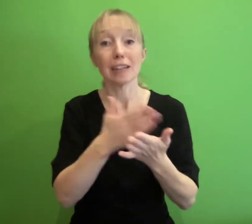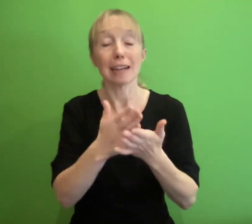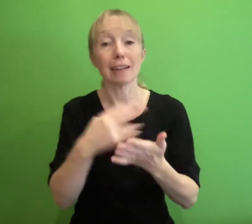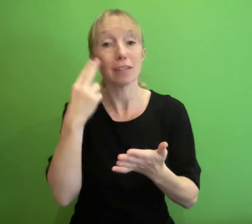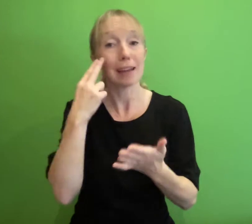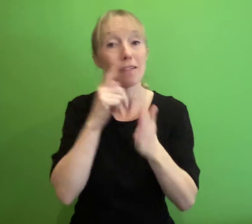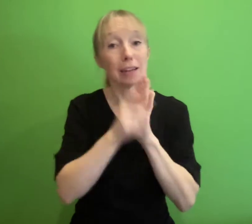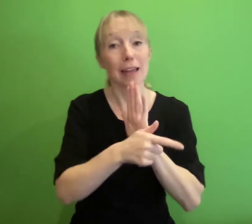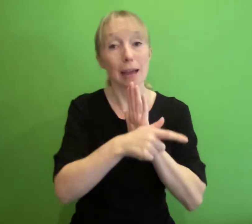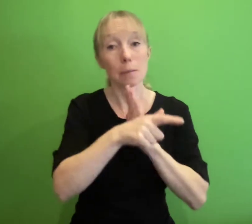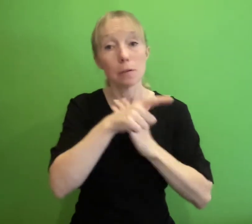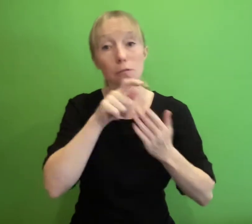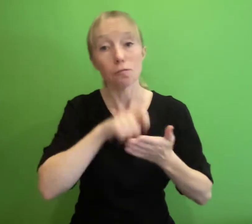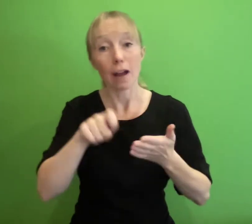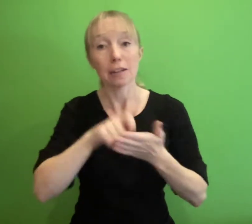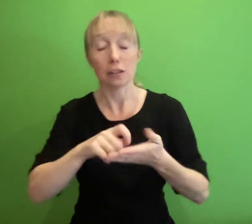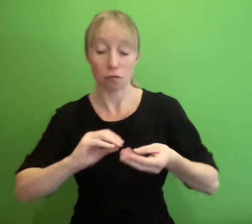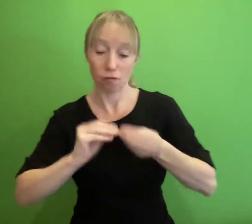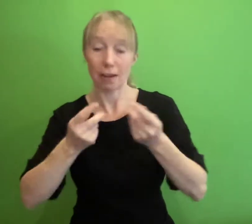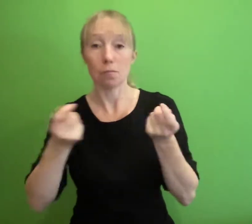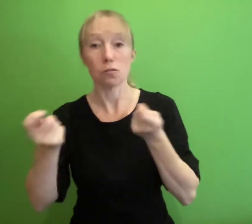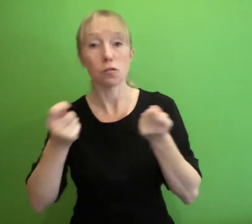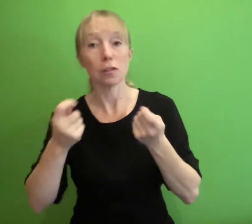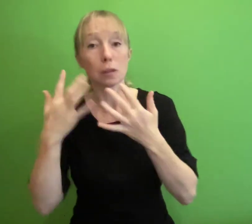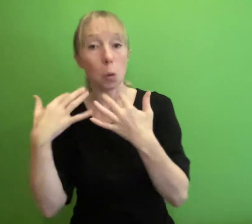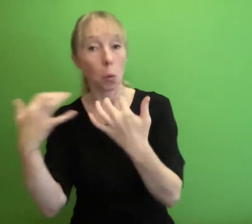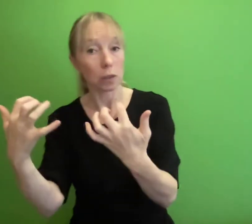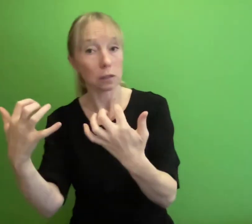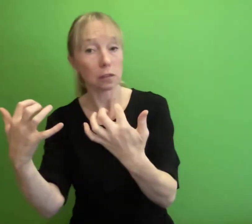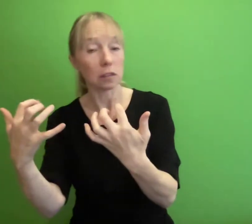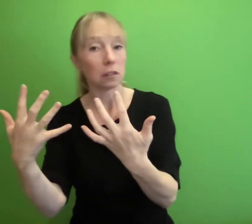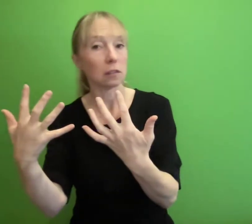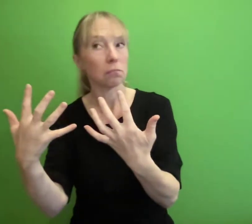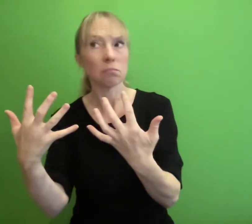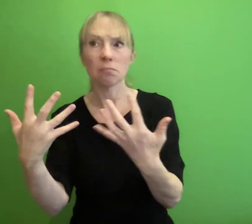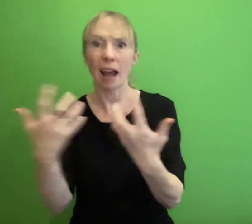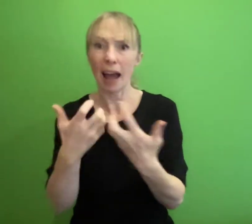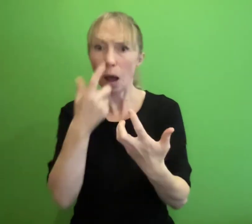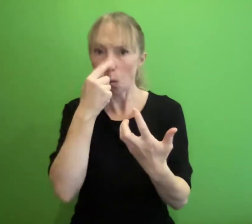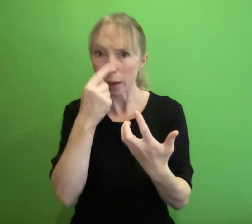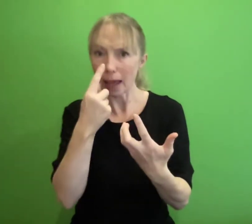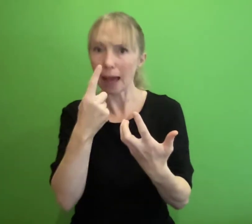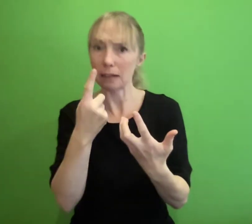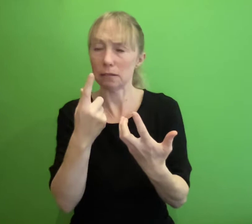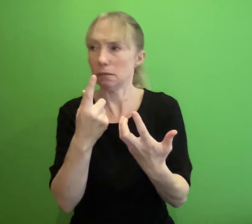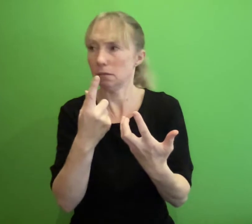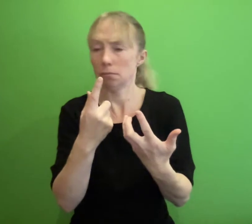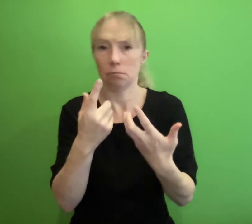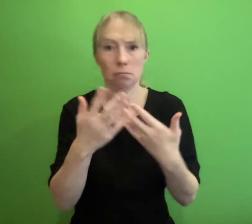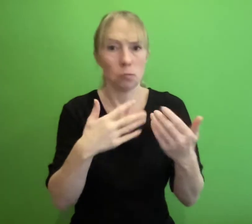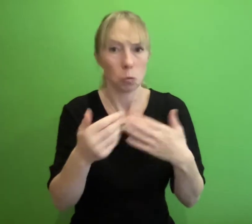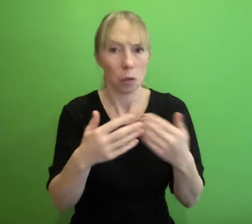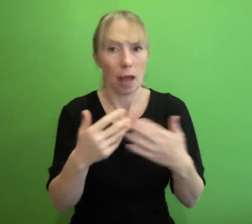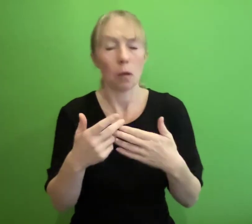creative producers and audiences, and how these might be addressed. Baseline the demand and need for more